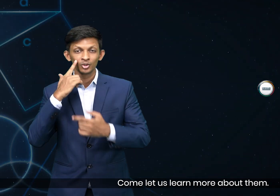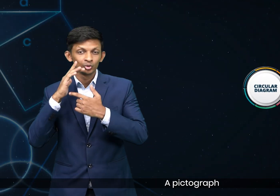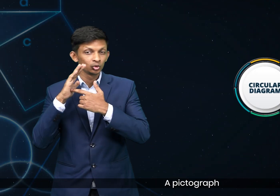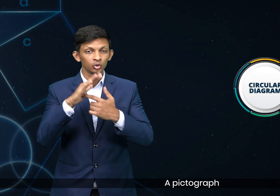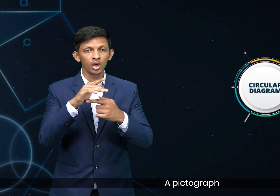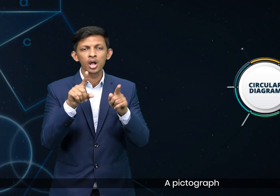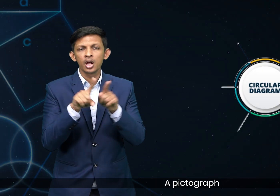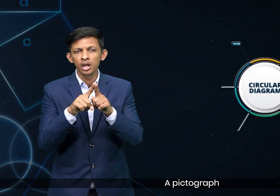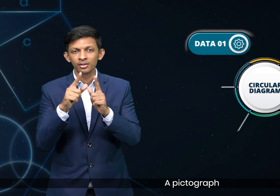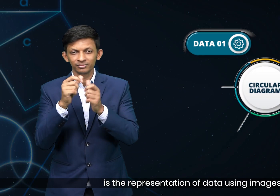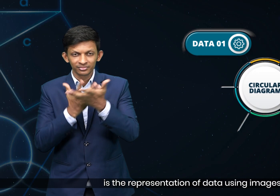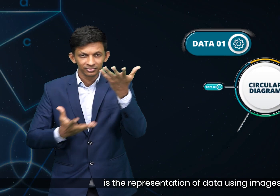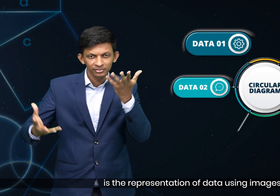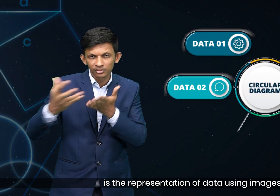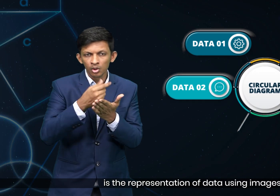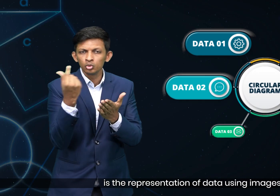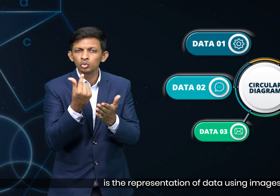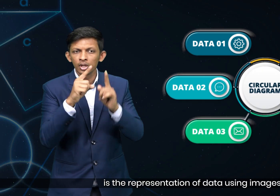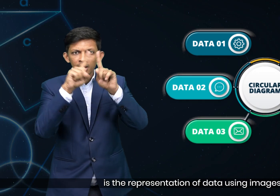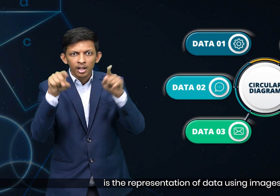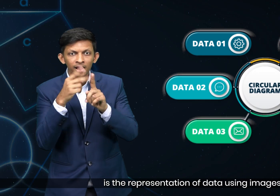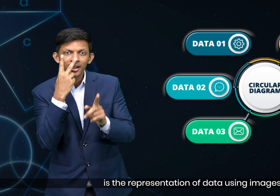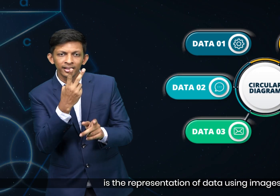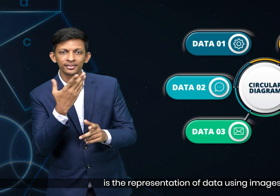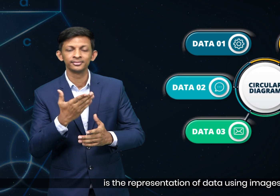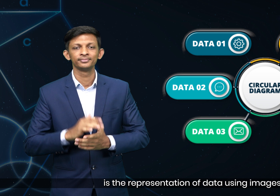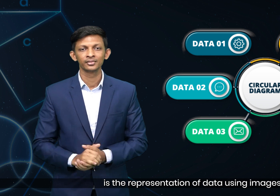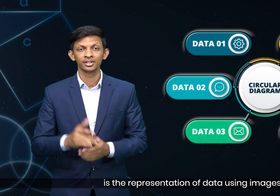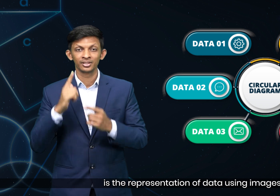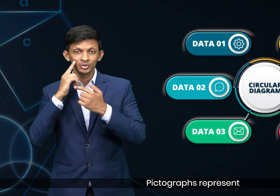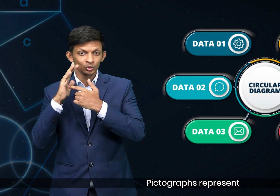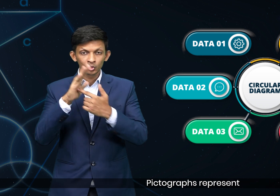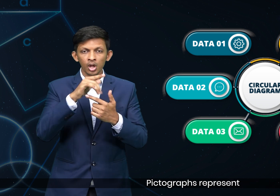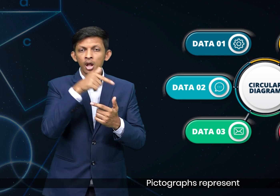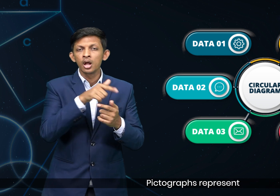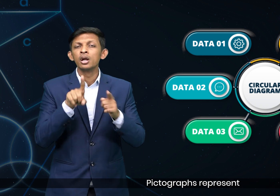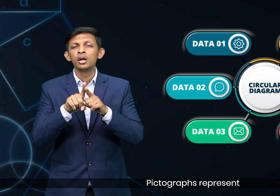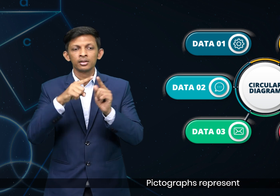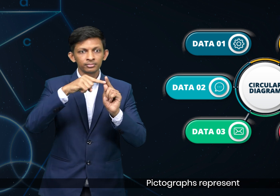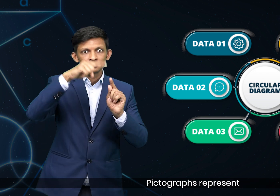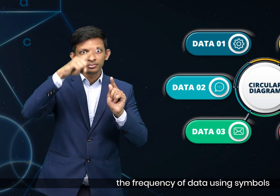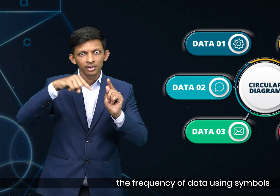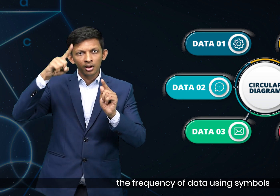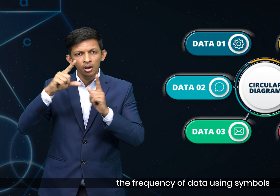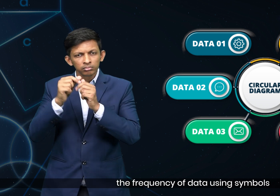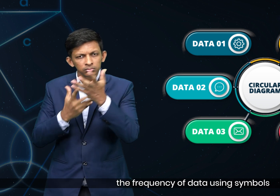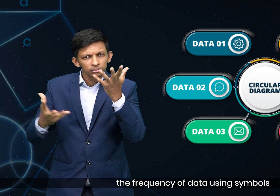A pictograph is the representation of data using images. Pictographs represent the frequency of